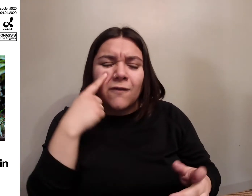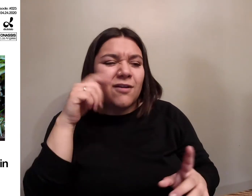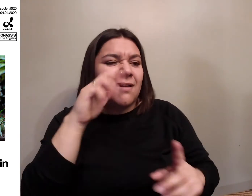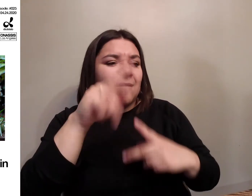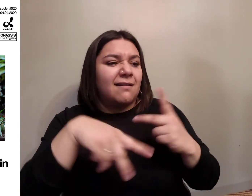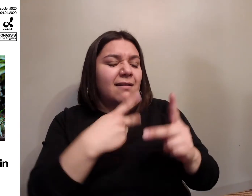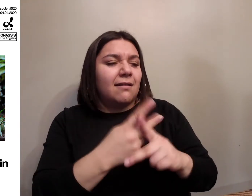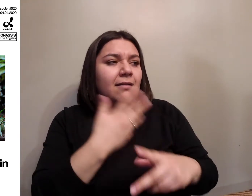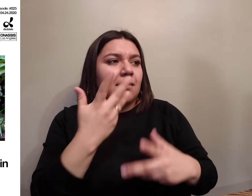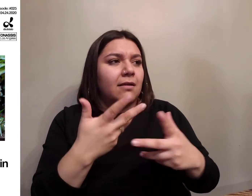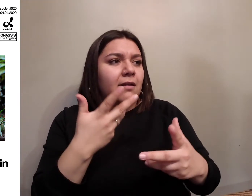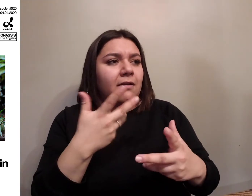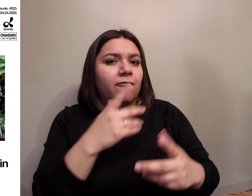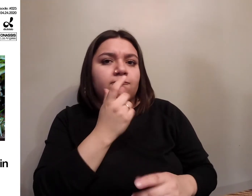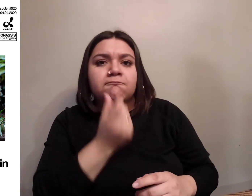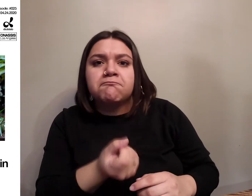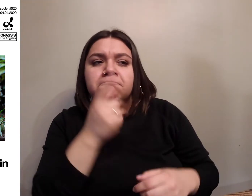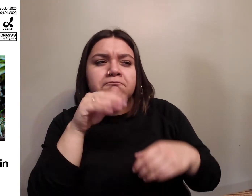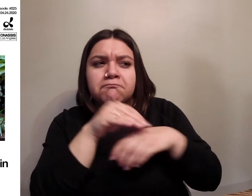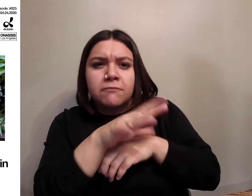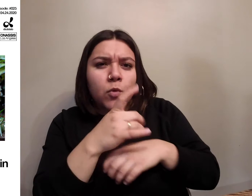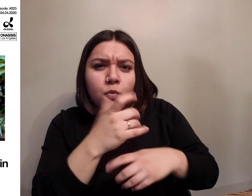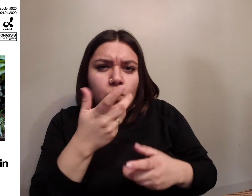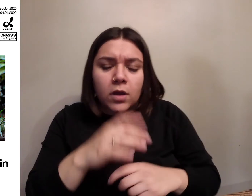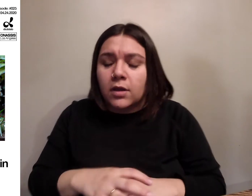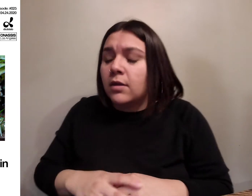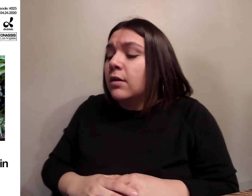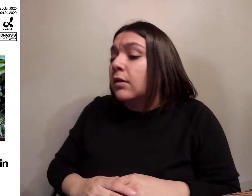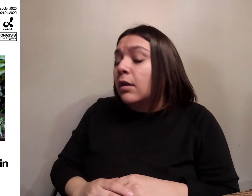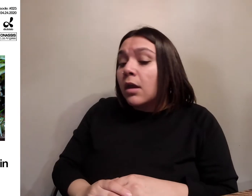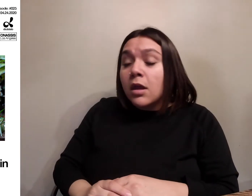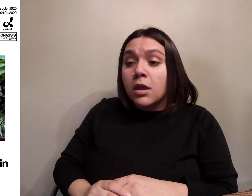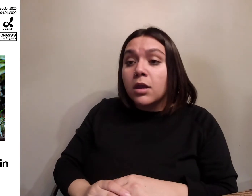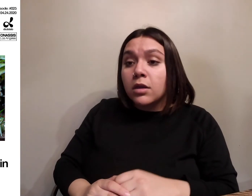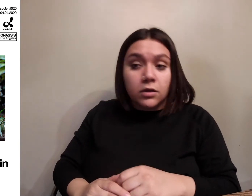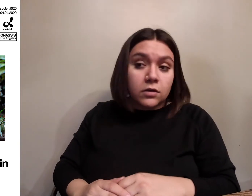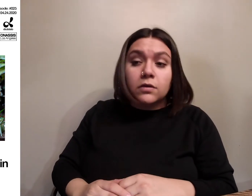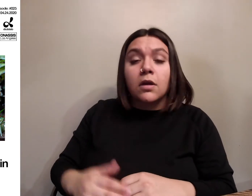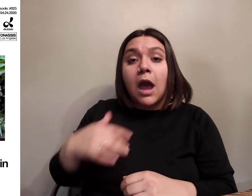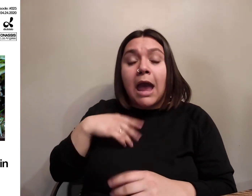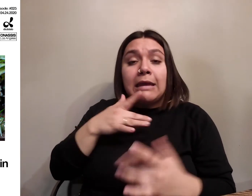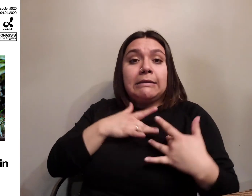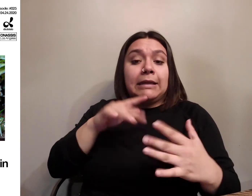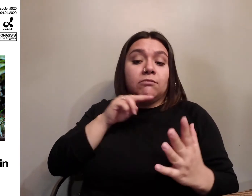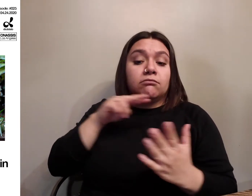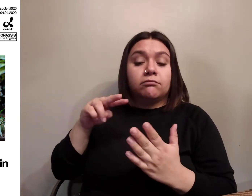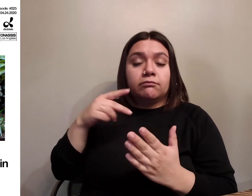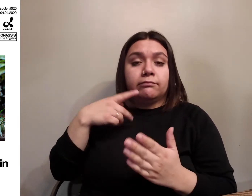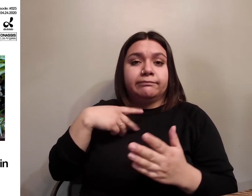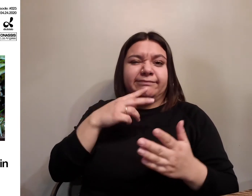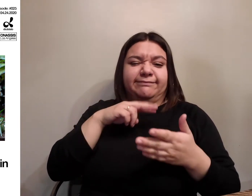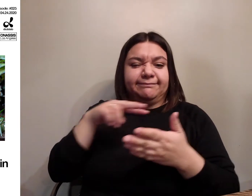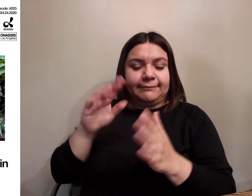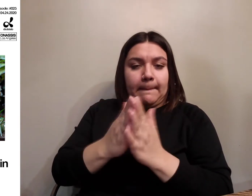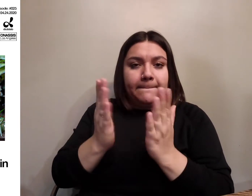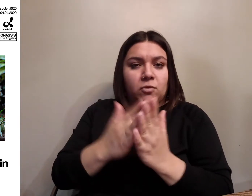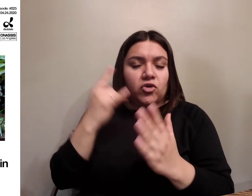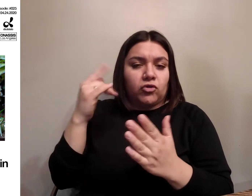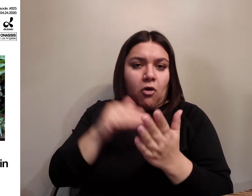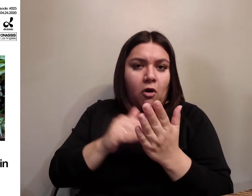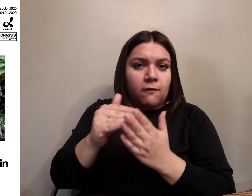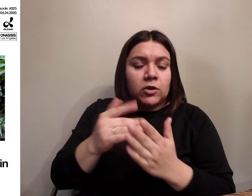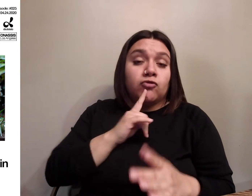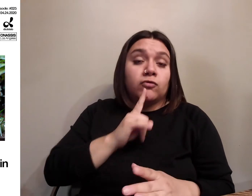do you turn to for that kind of insight, as it were? I do turn to